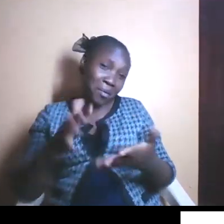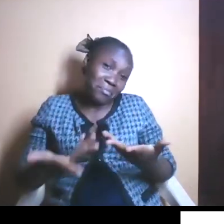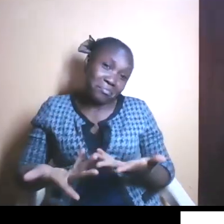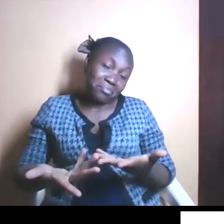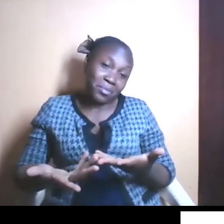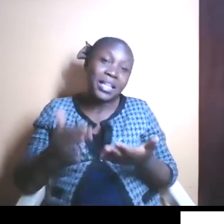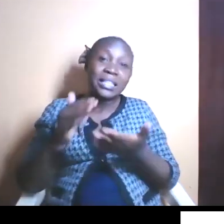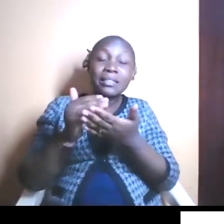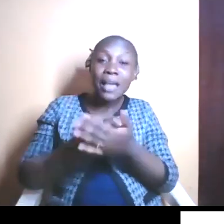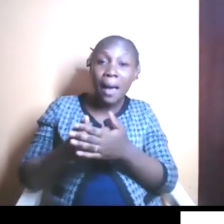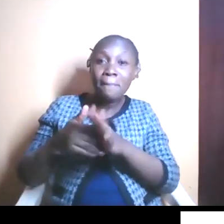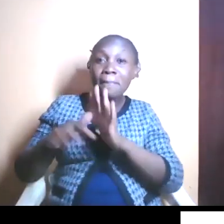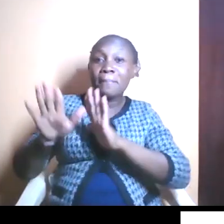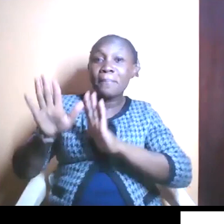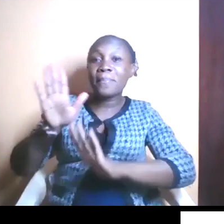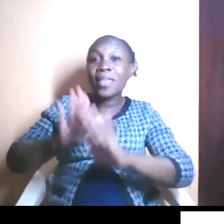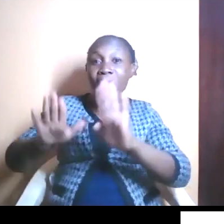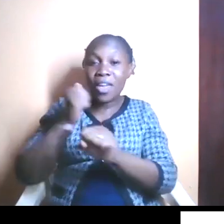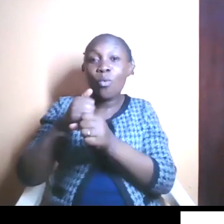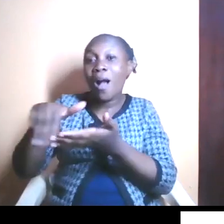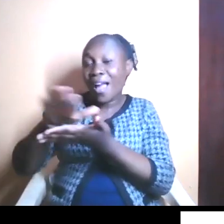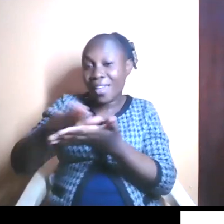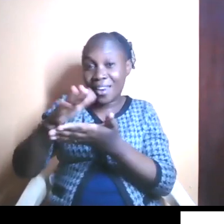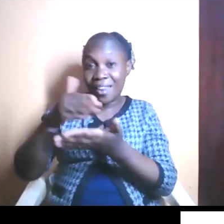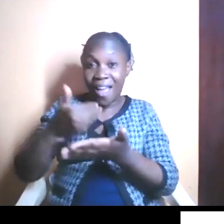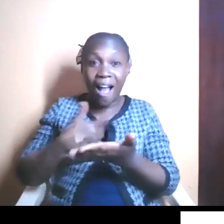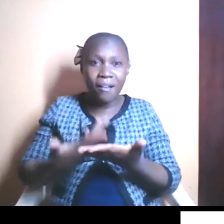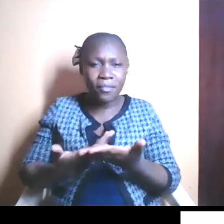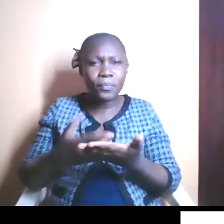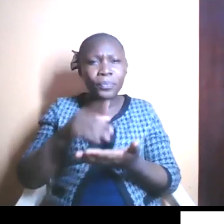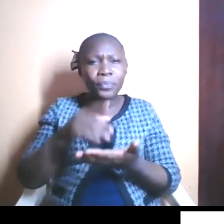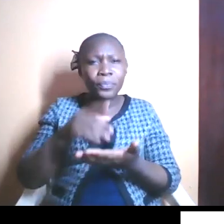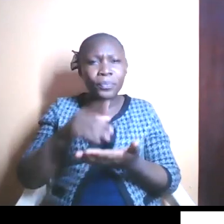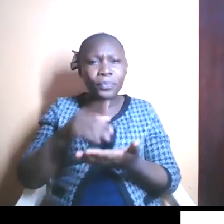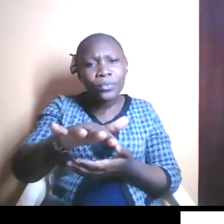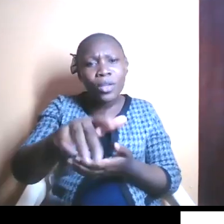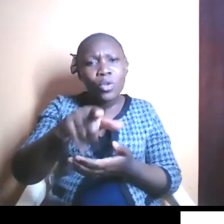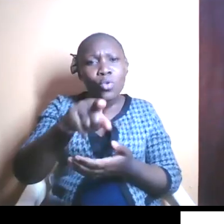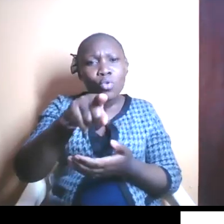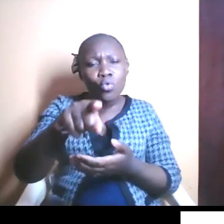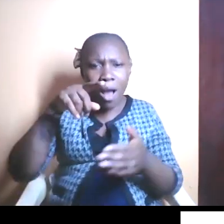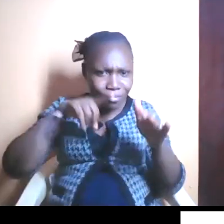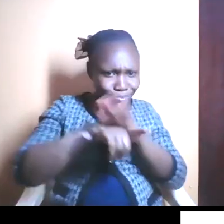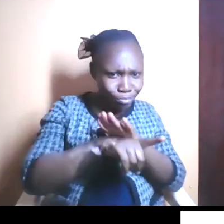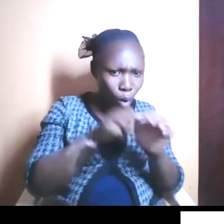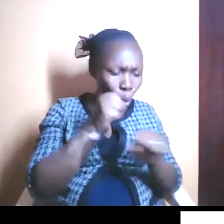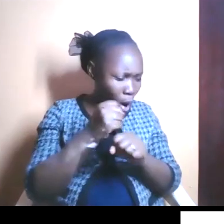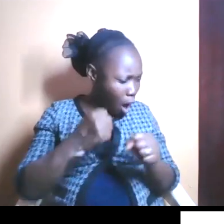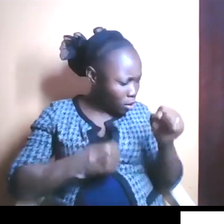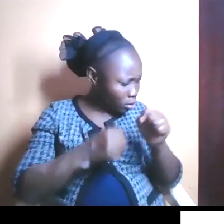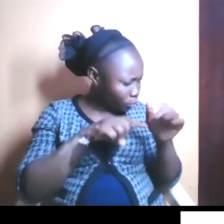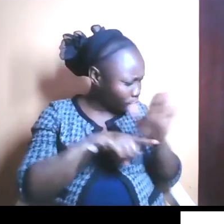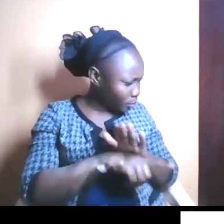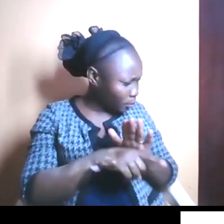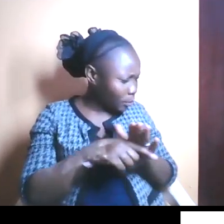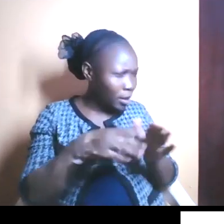habitual patterns that some workplaces have. Have you ever walked into a workplace and there is no sense of life? There are no